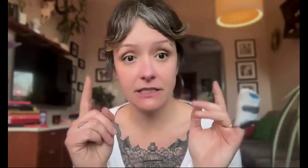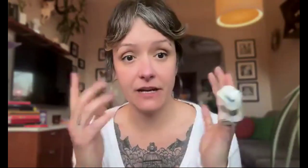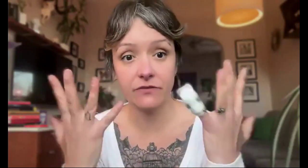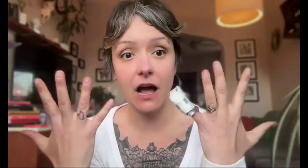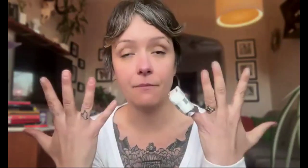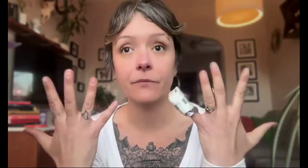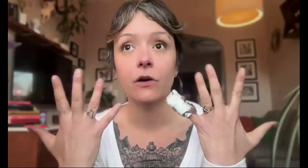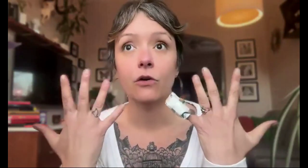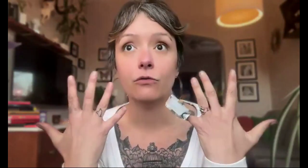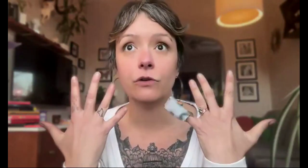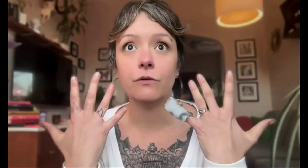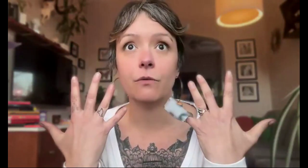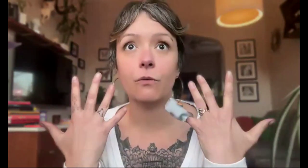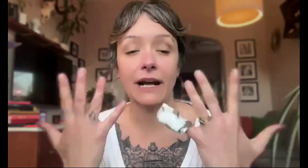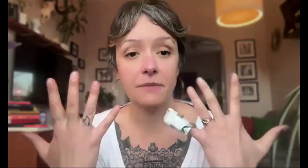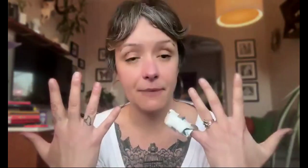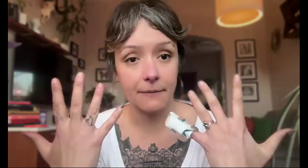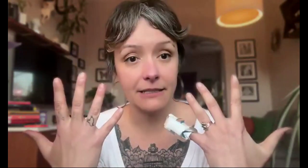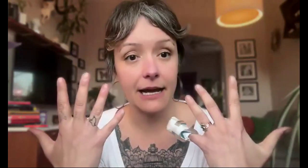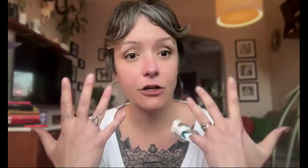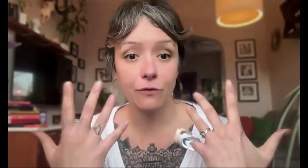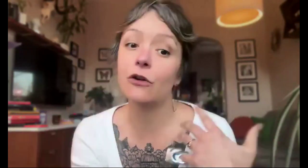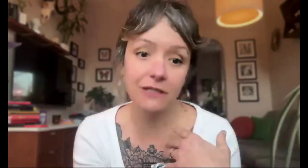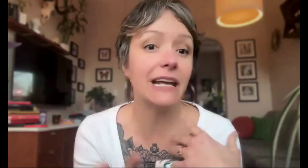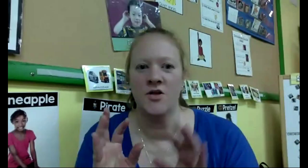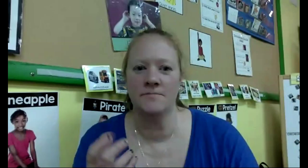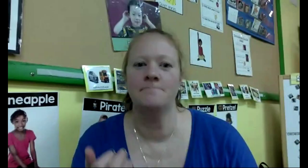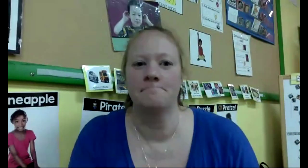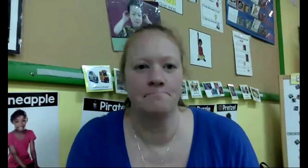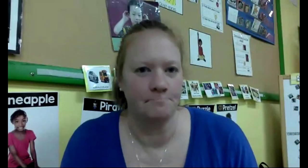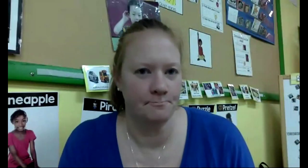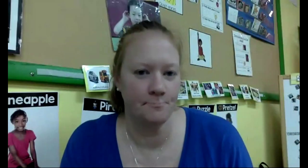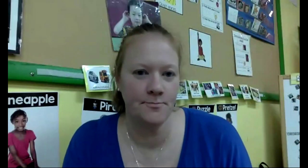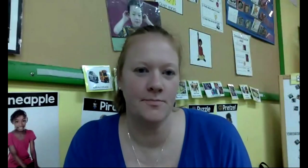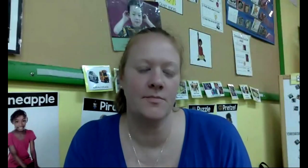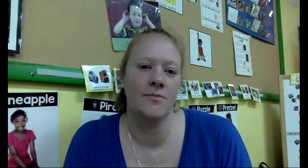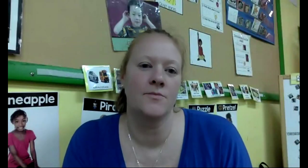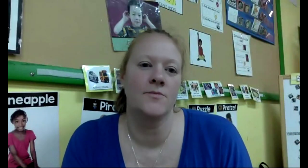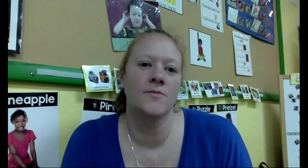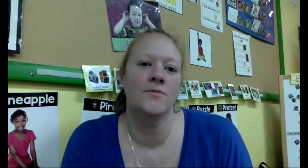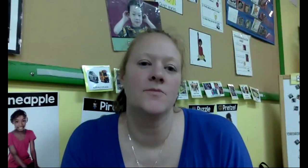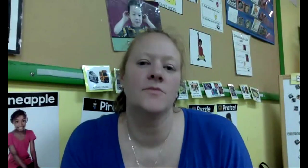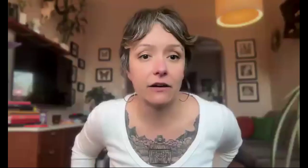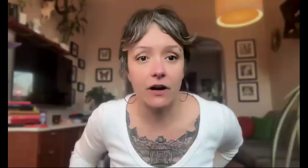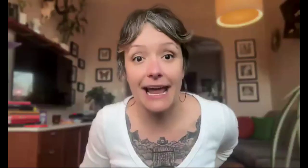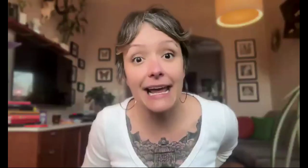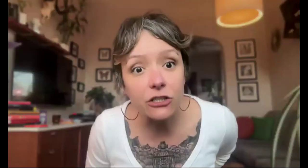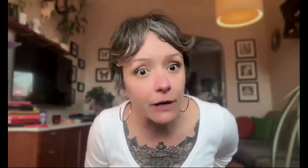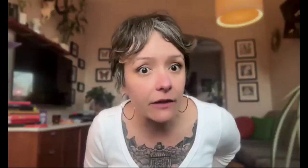because of the fact of when it comes to baby sign, Motor coordination. exactly. It's the lack of coordination, it's the lack of hand